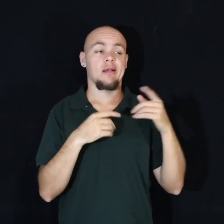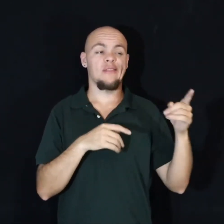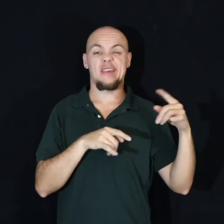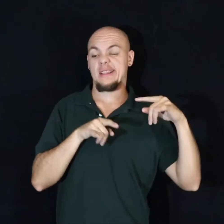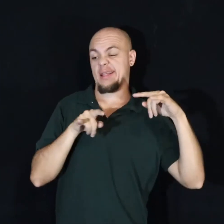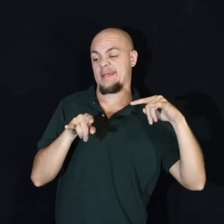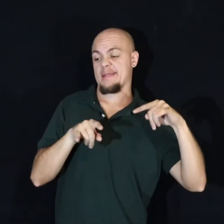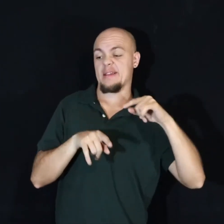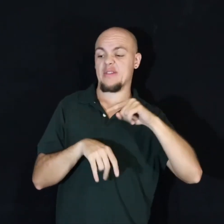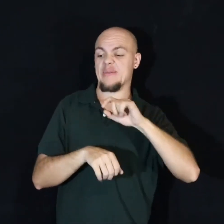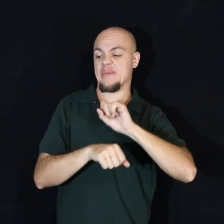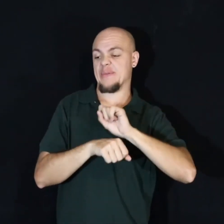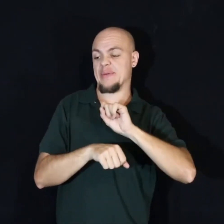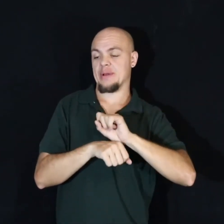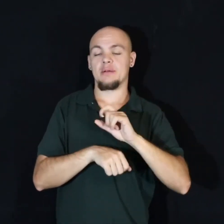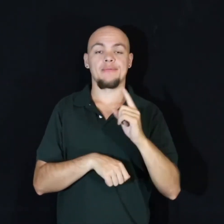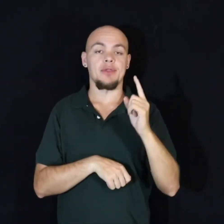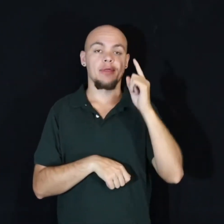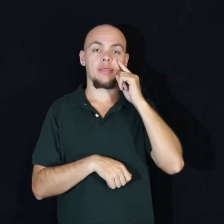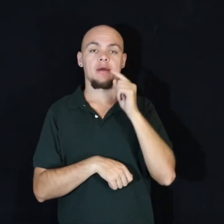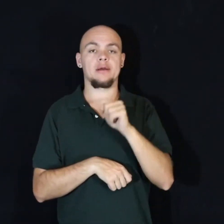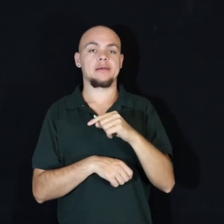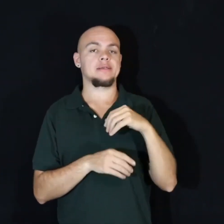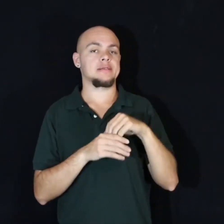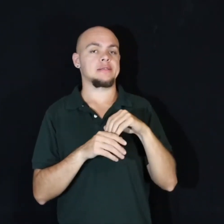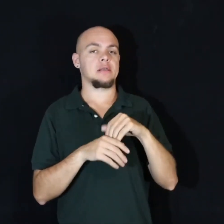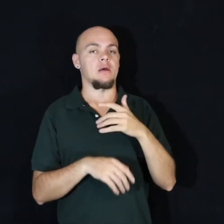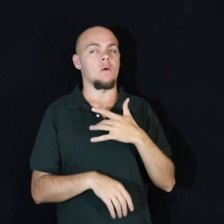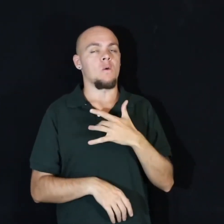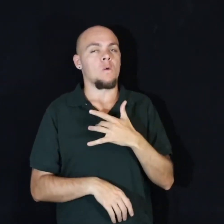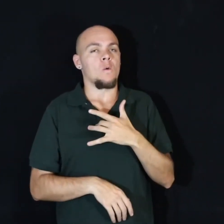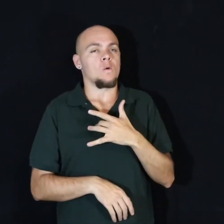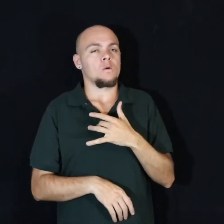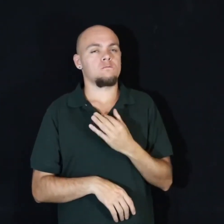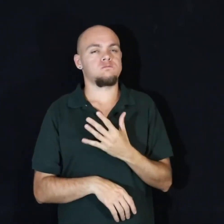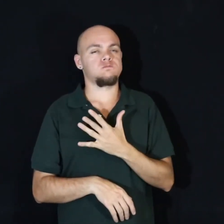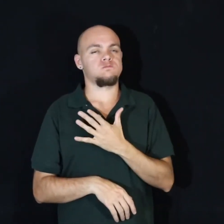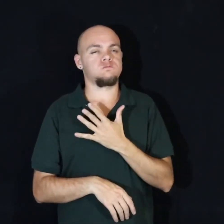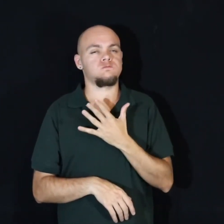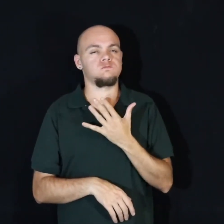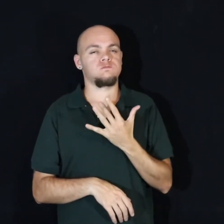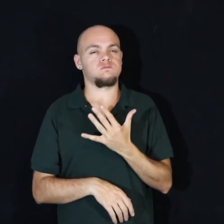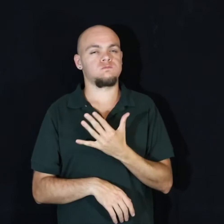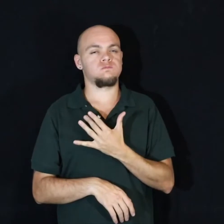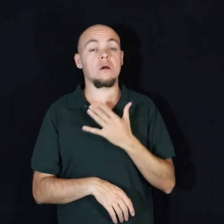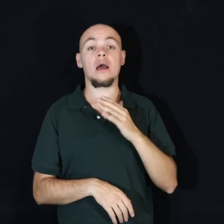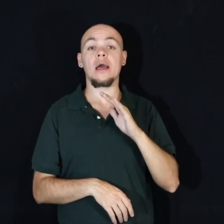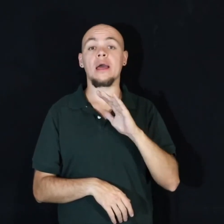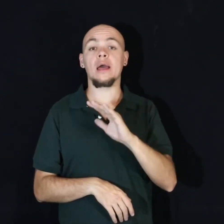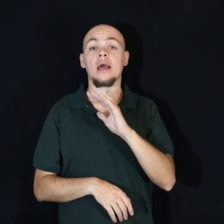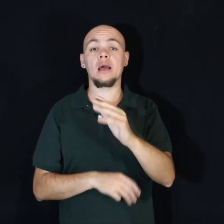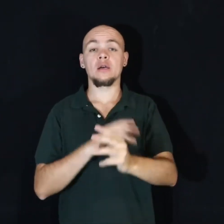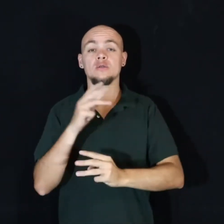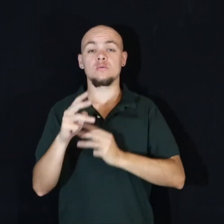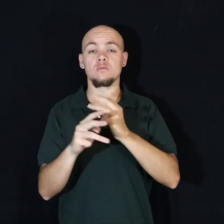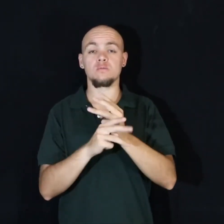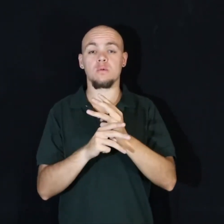The very thought of it burnt him like fire. He got out his worldly wealth and examined it. Bits of